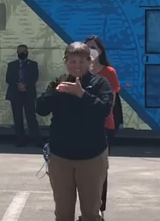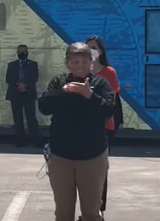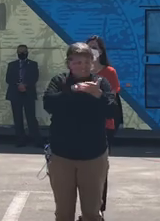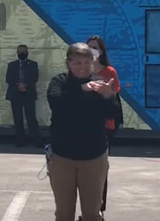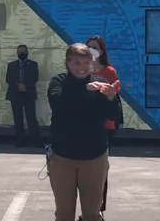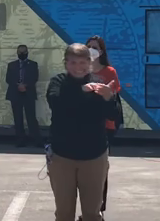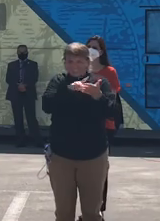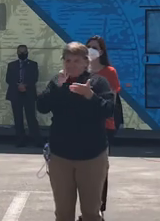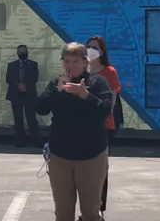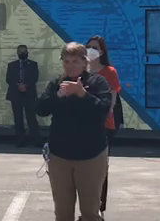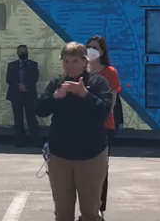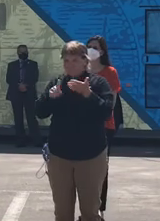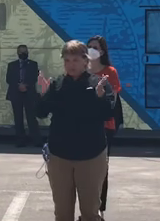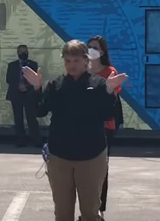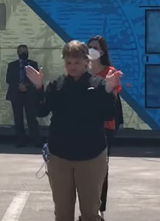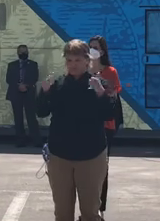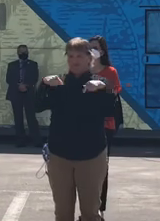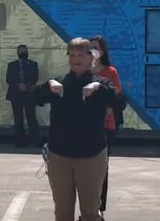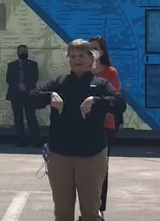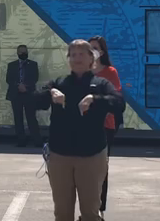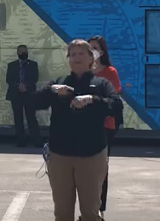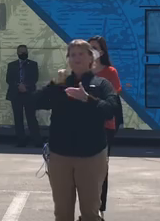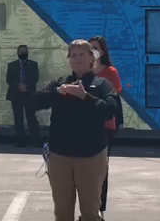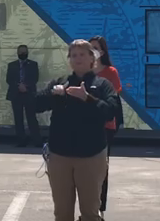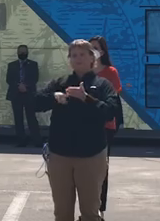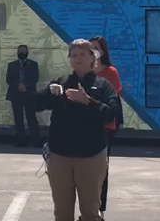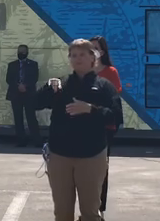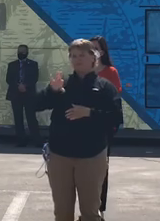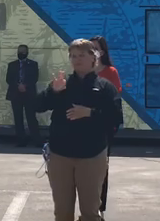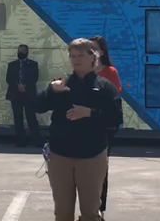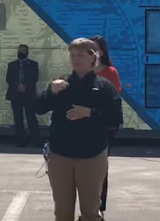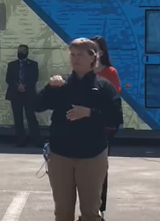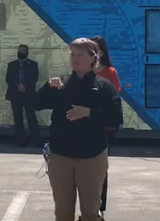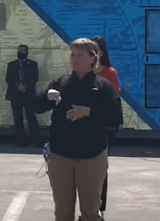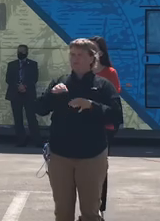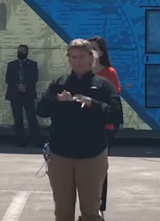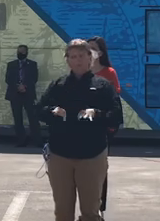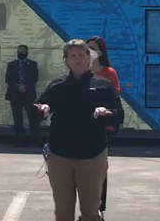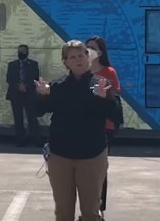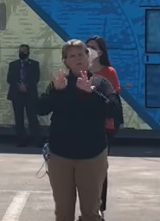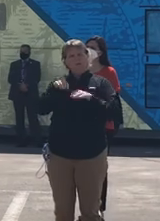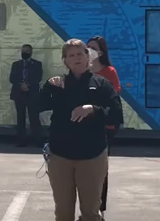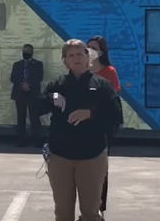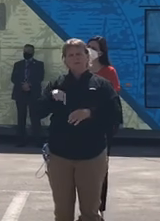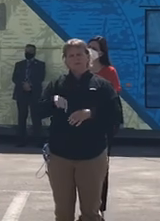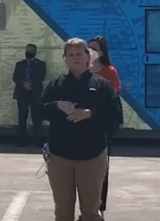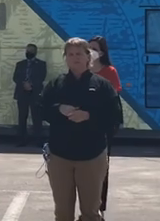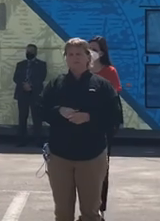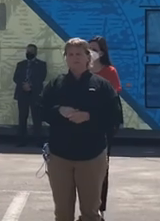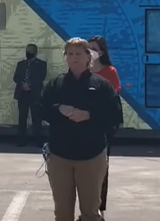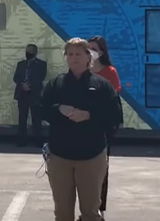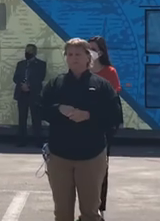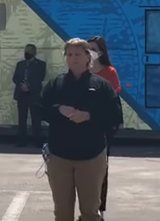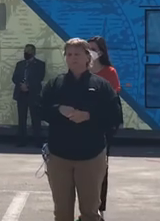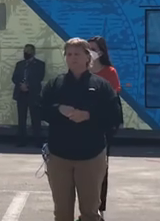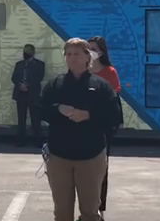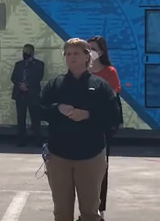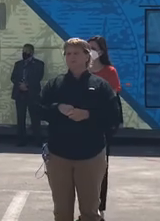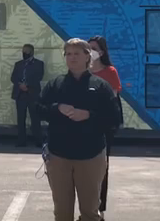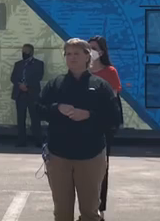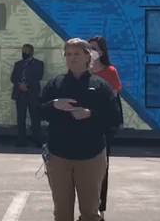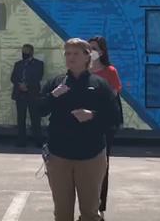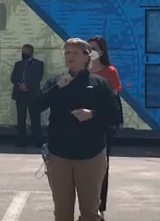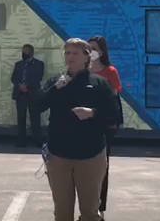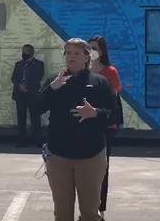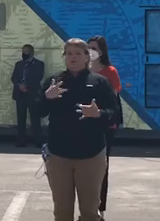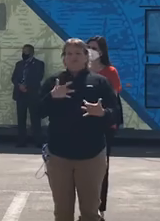this is important, and I think we're going to continue to need to do the antibody testing. We're also excited to be able to debut